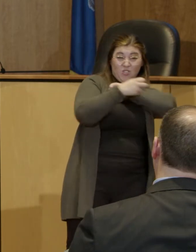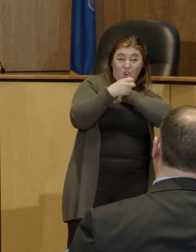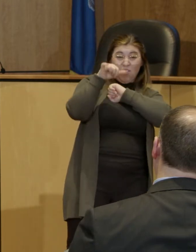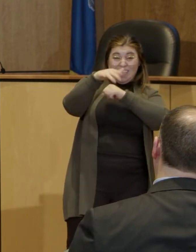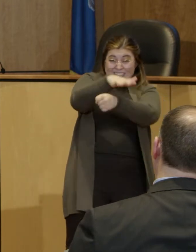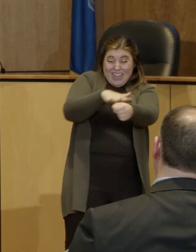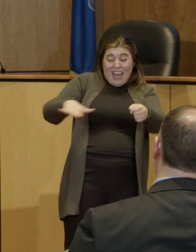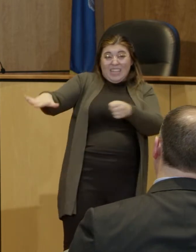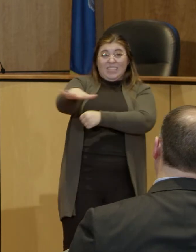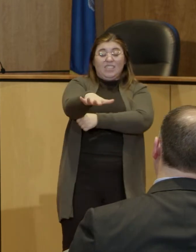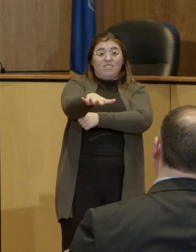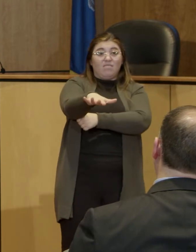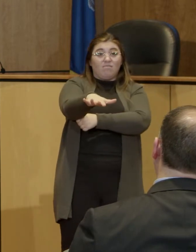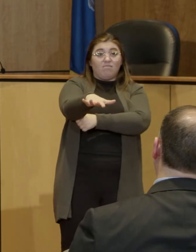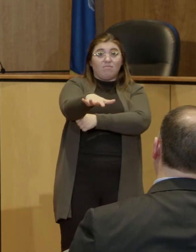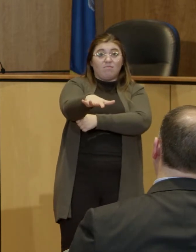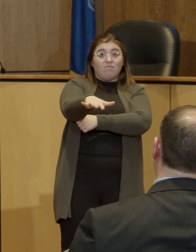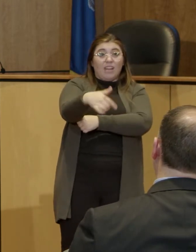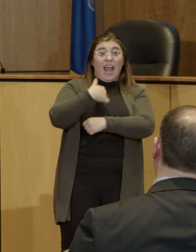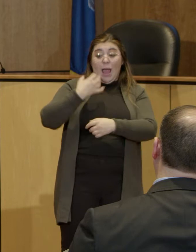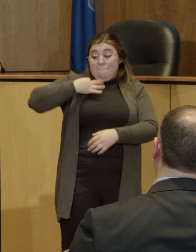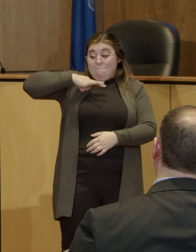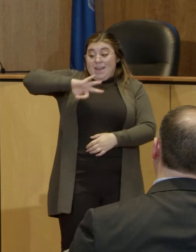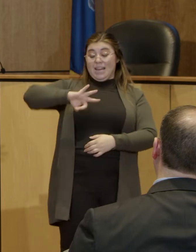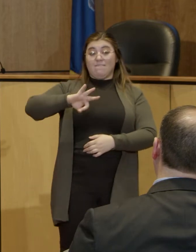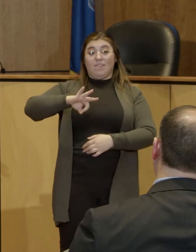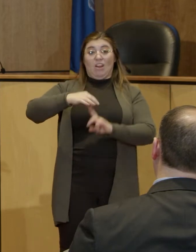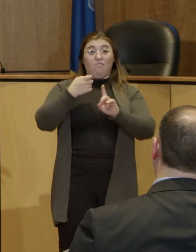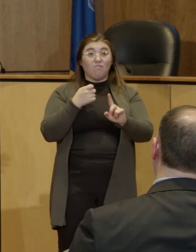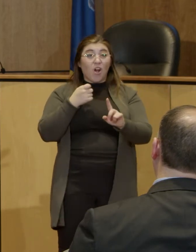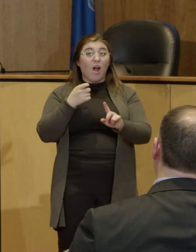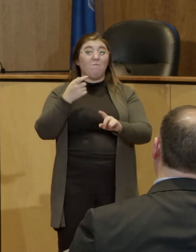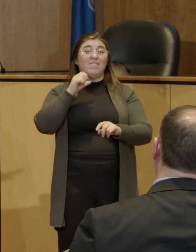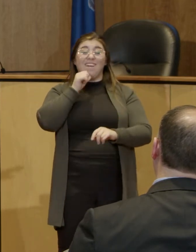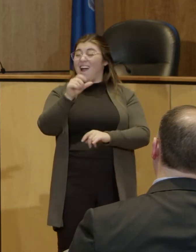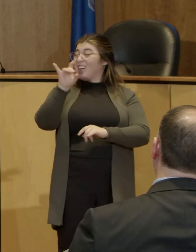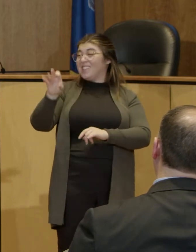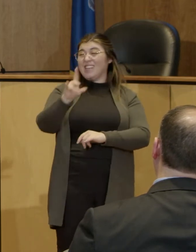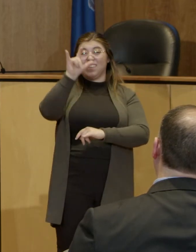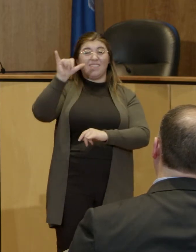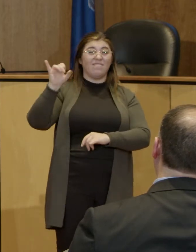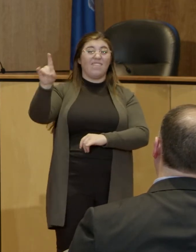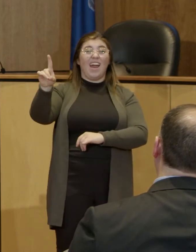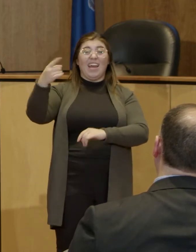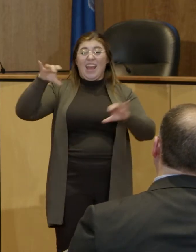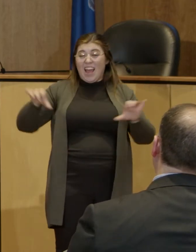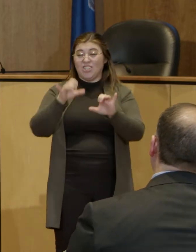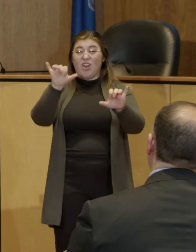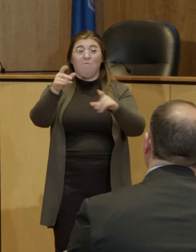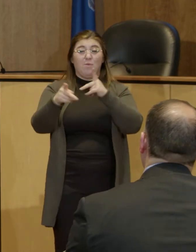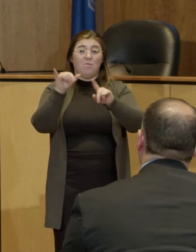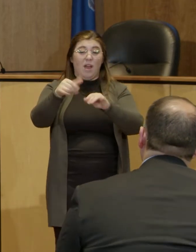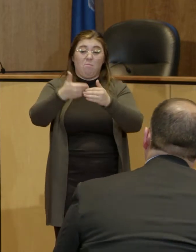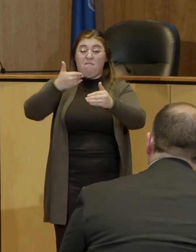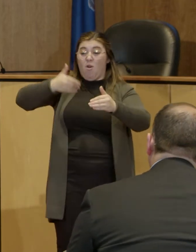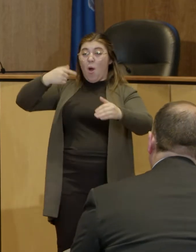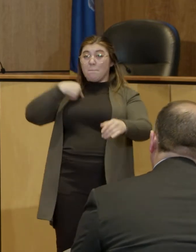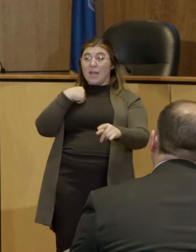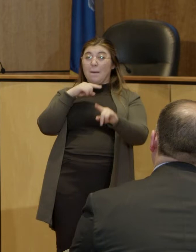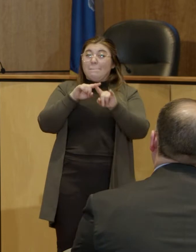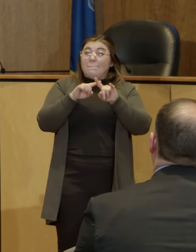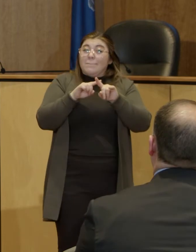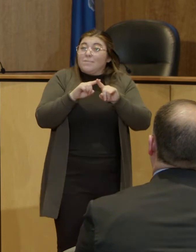that land. I benefit from the undignified actions of those who came before me, and